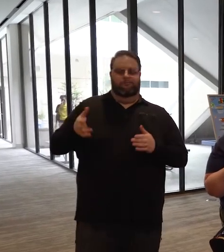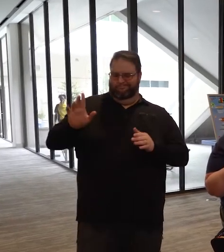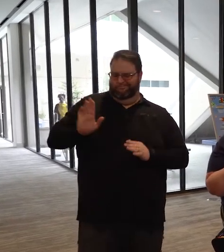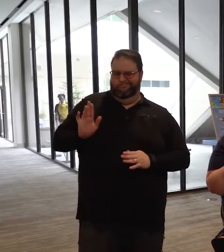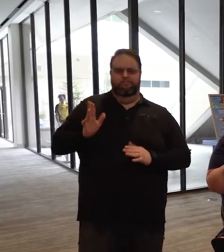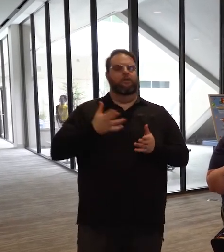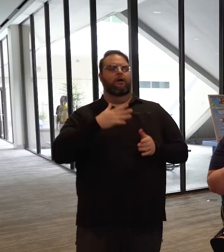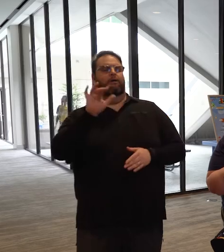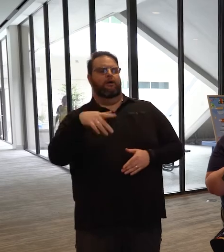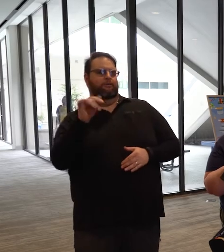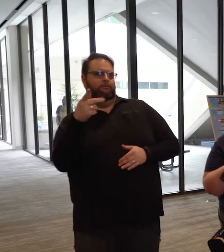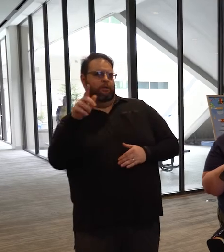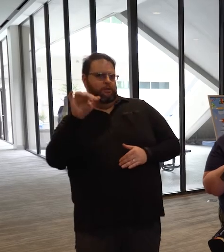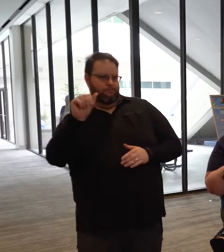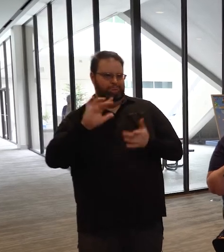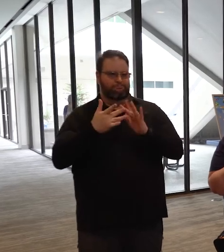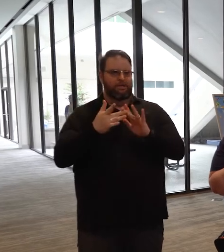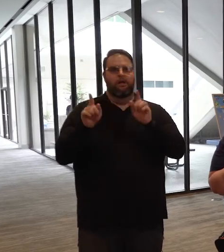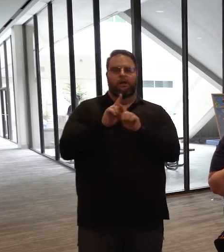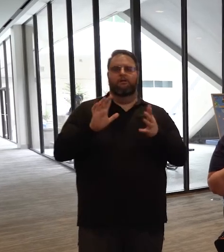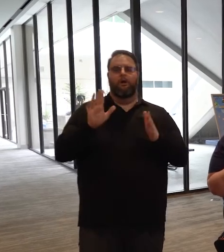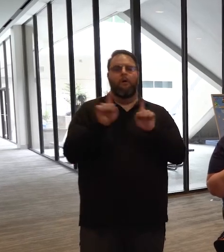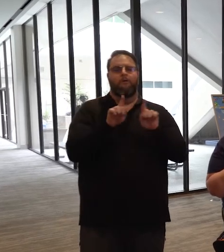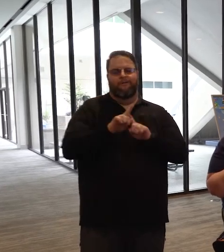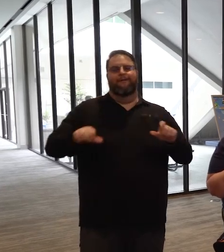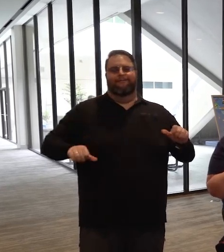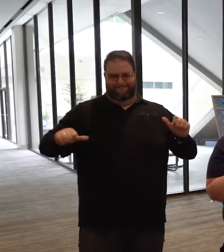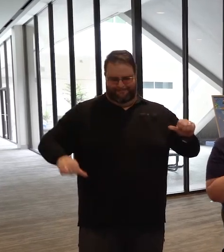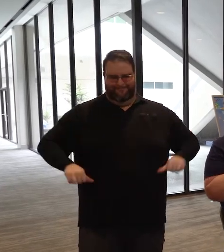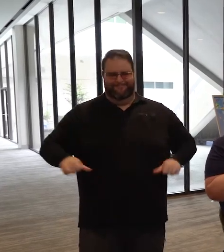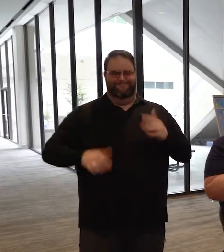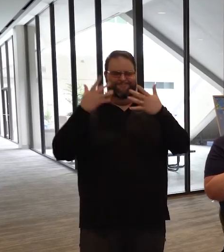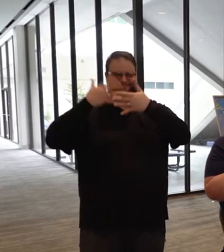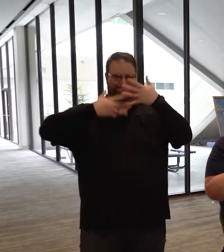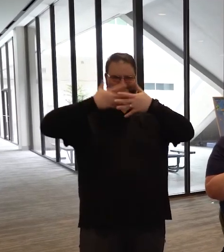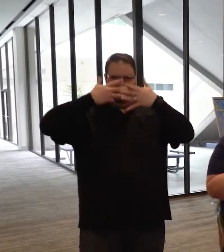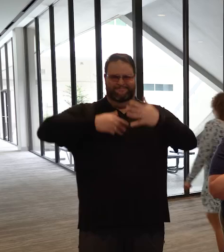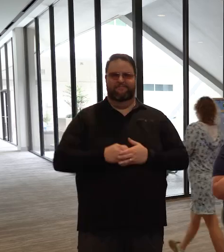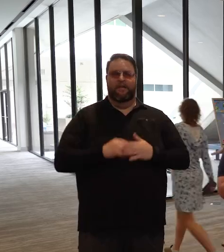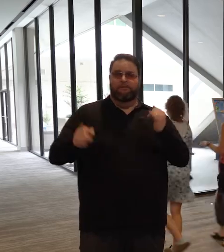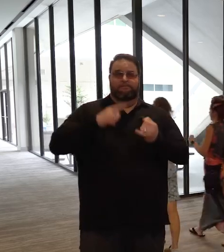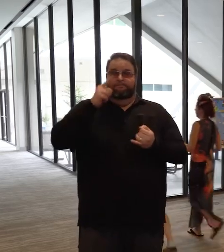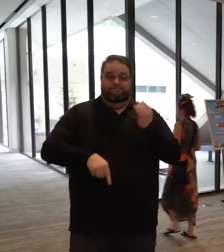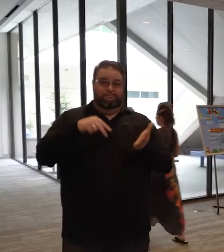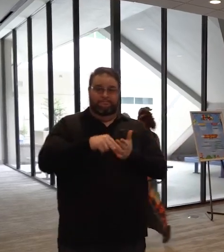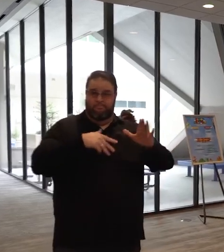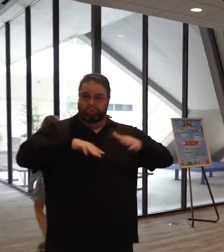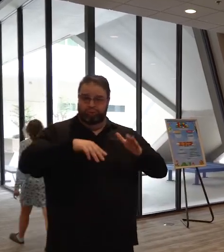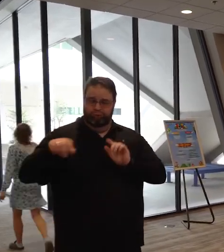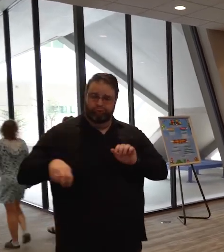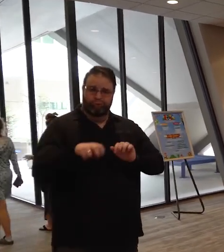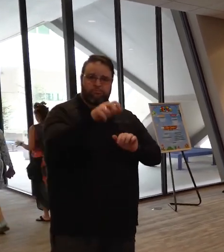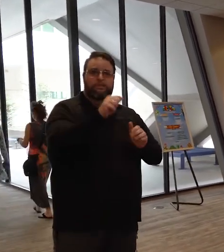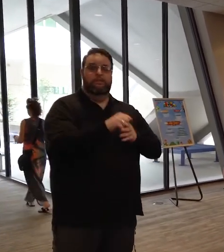digital media, animation, and anime manga. Now, this is our last stop on our walking tour.